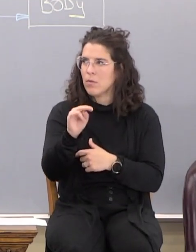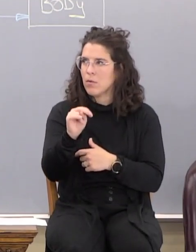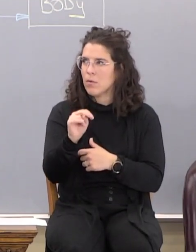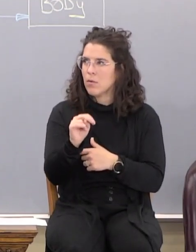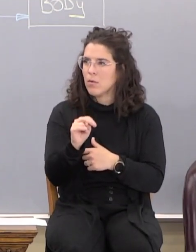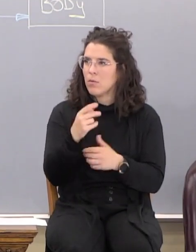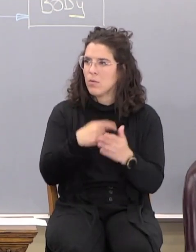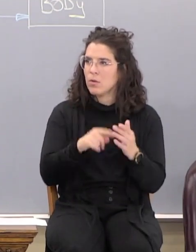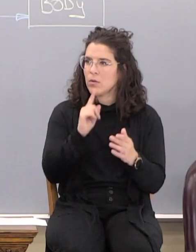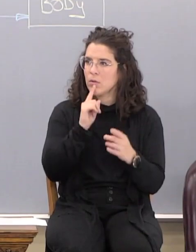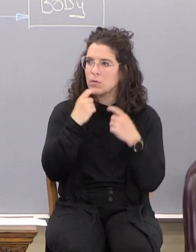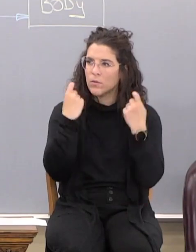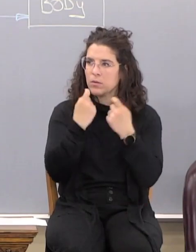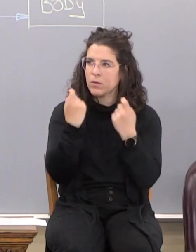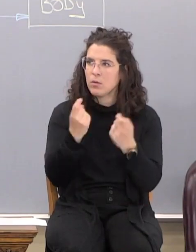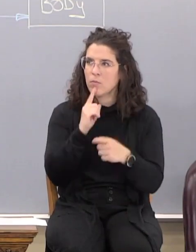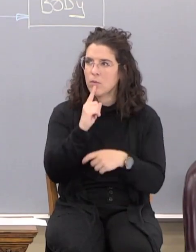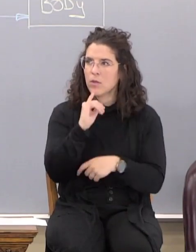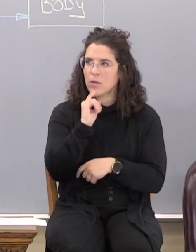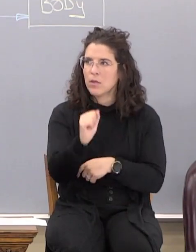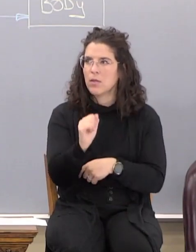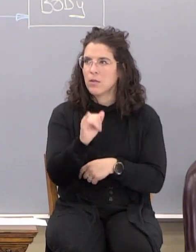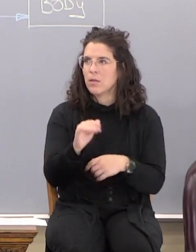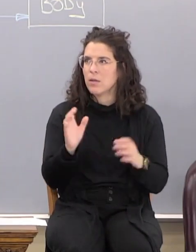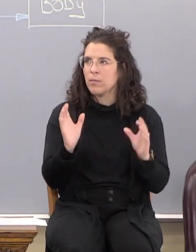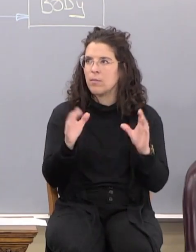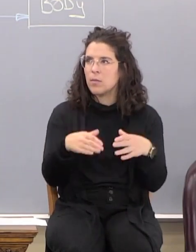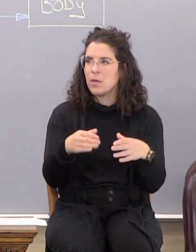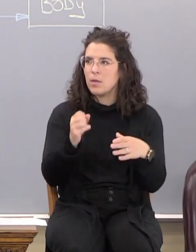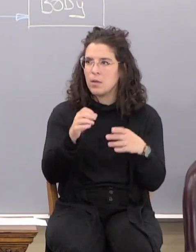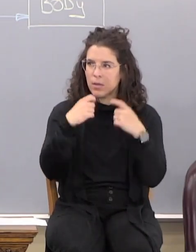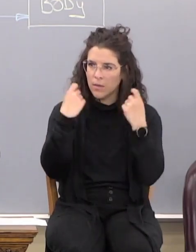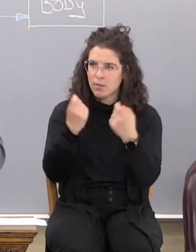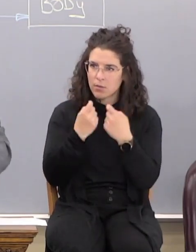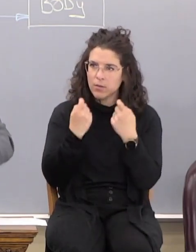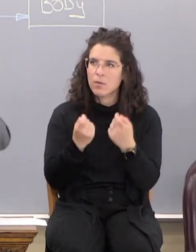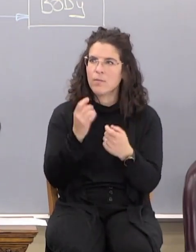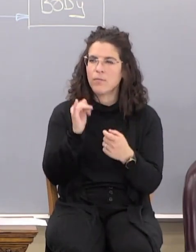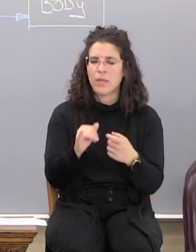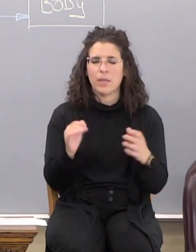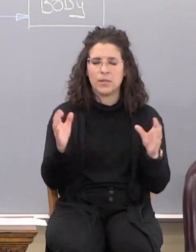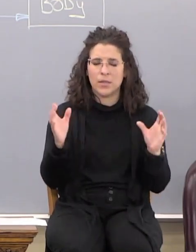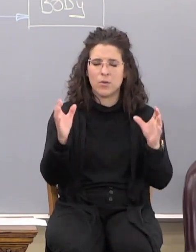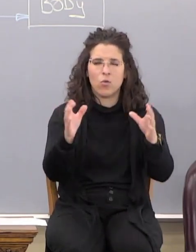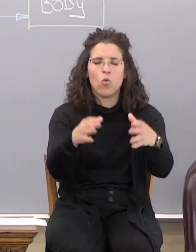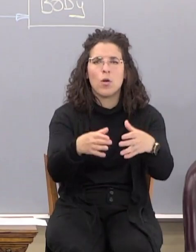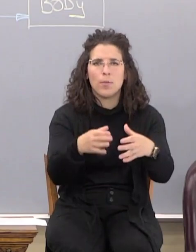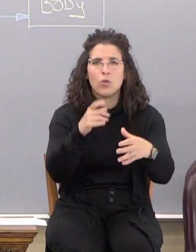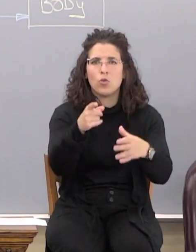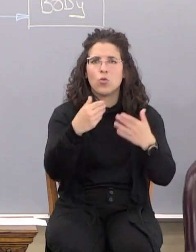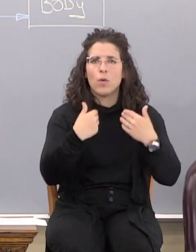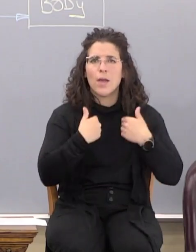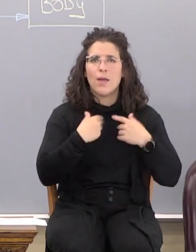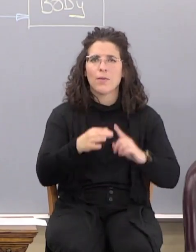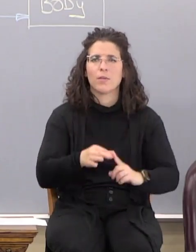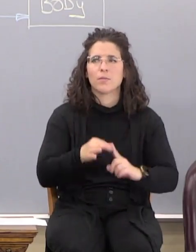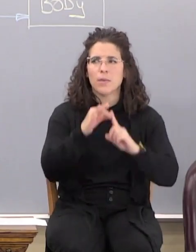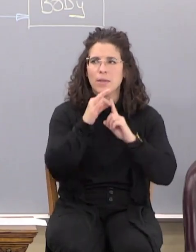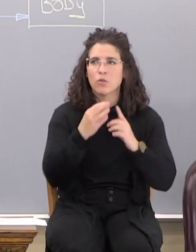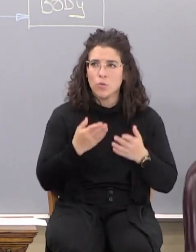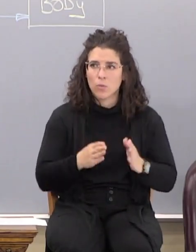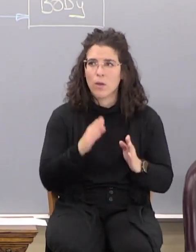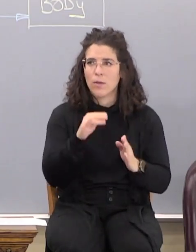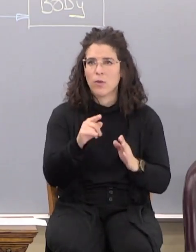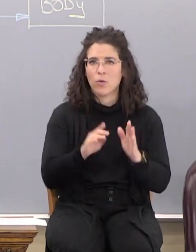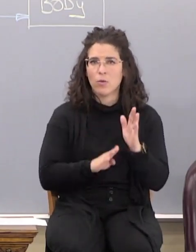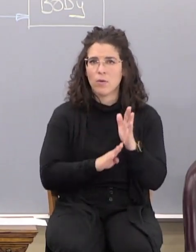about what sin really is. And that body of sin, that's that corpus of, you have a special way that